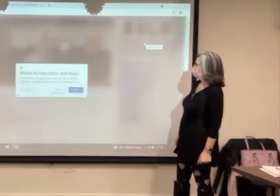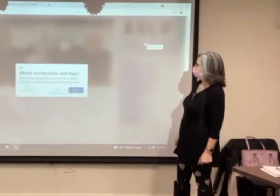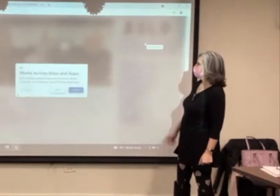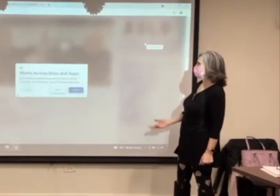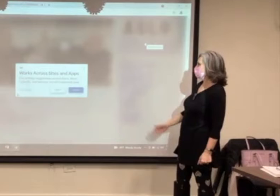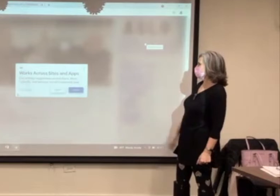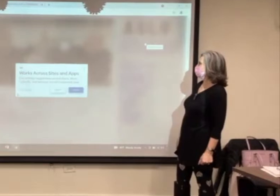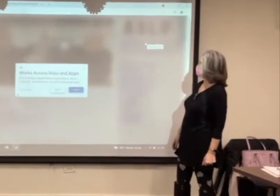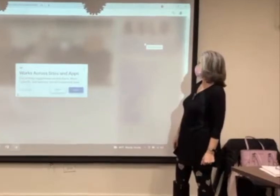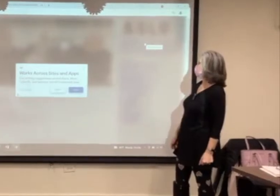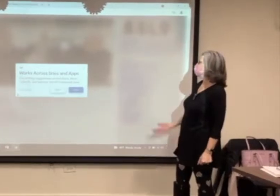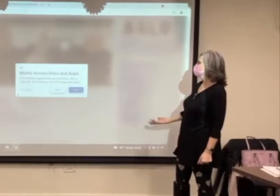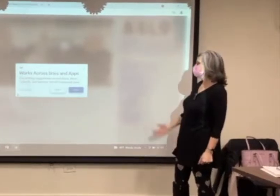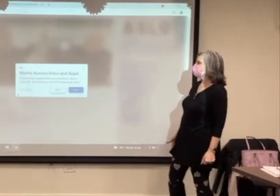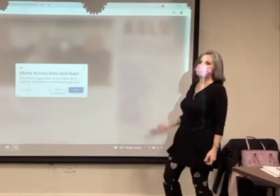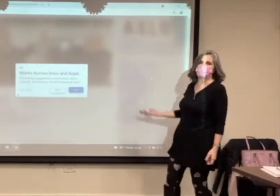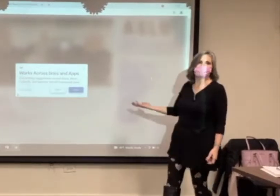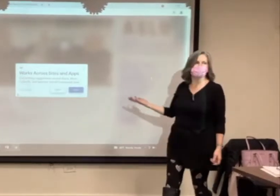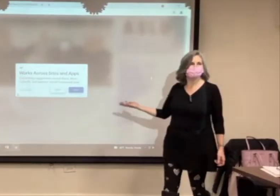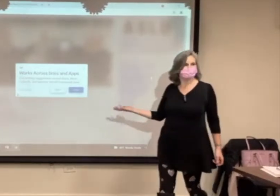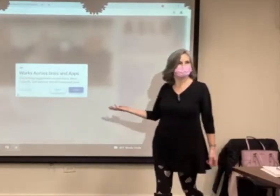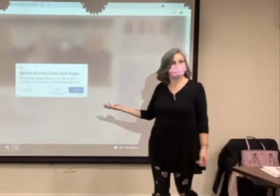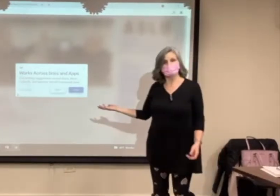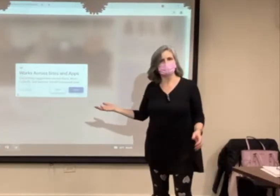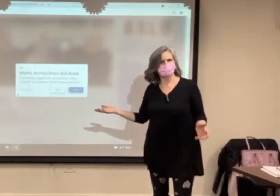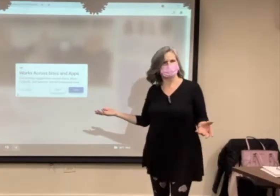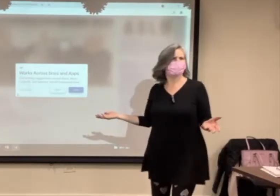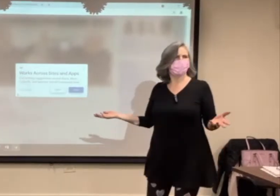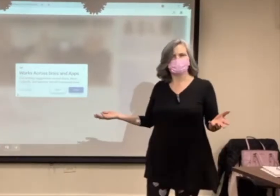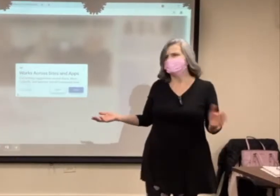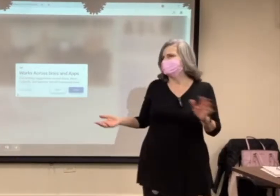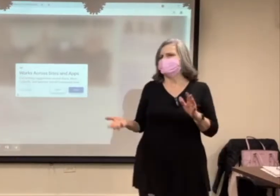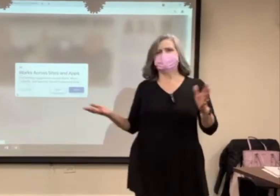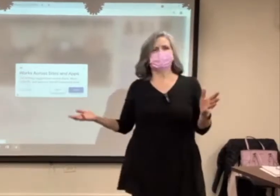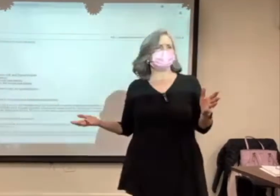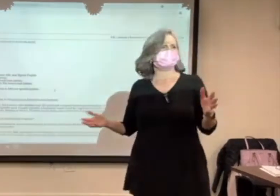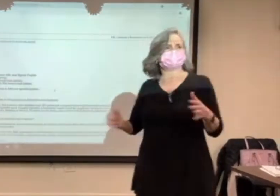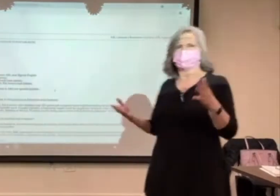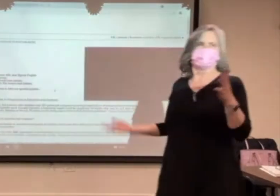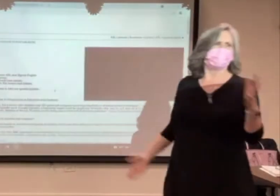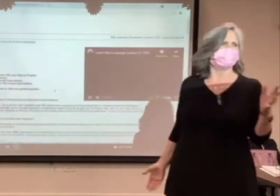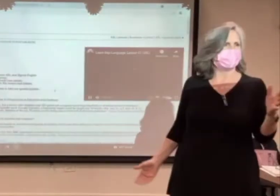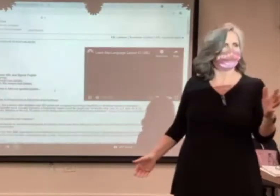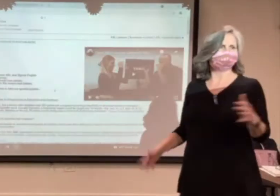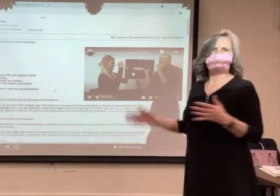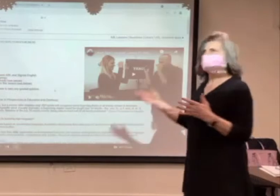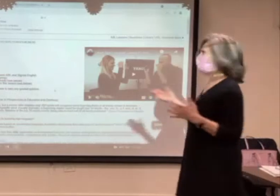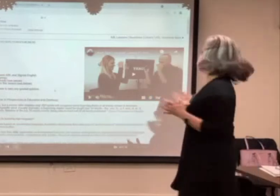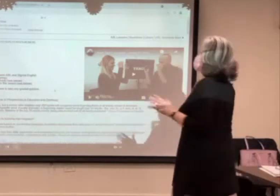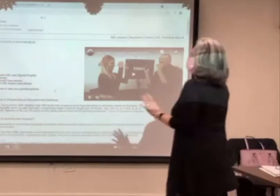They're going to make us see an ad. That's just how they get it to you for free. But listen, hey, if you're interested and you have a half an hour and you want to watch.